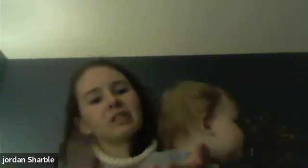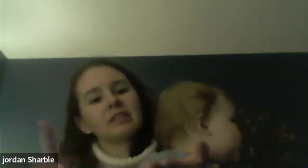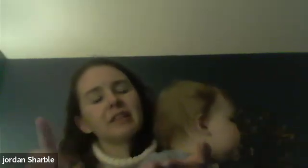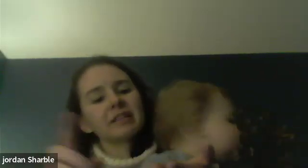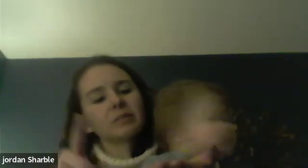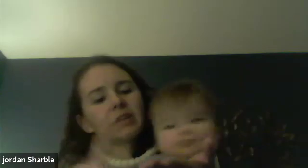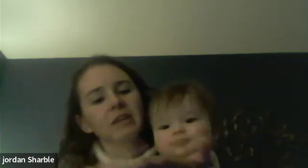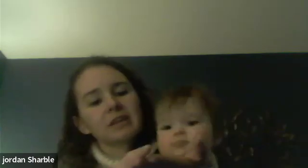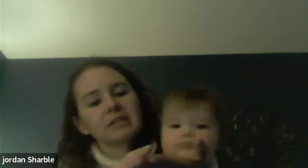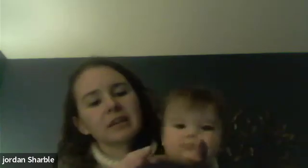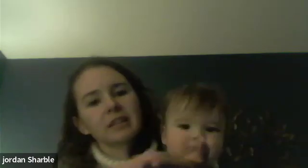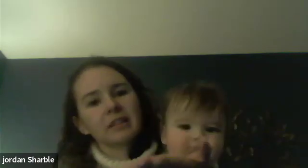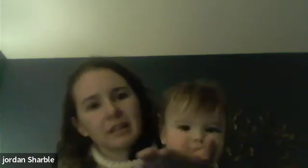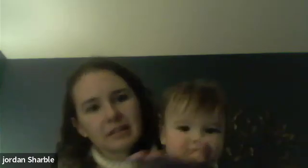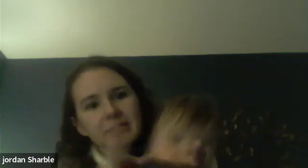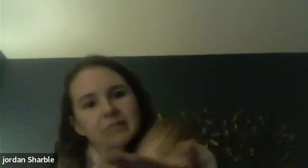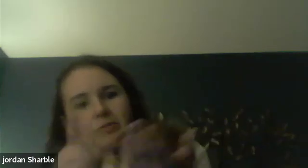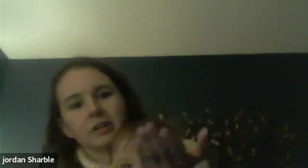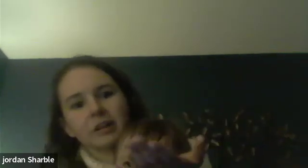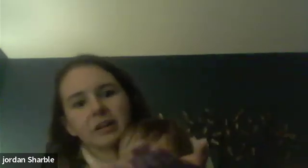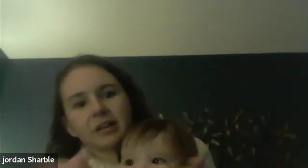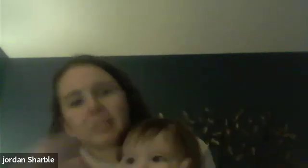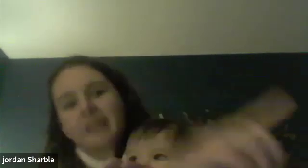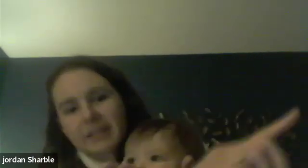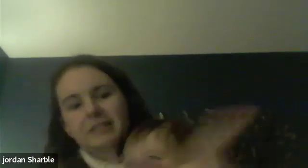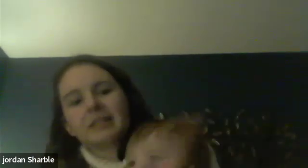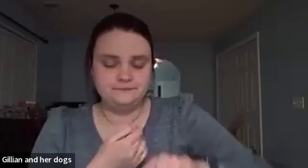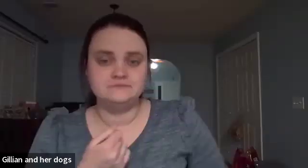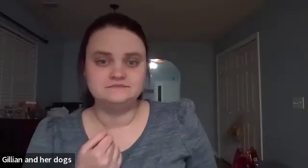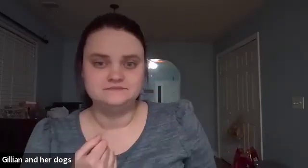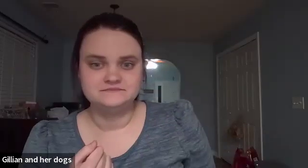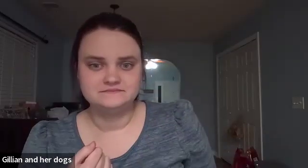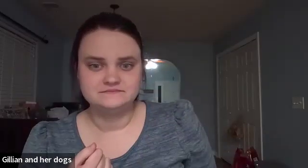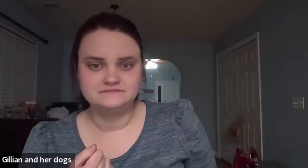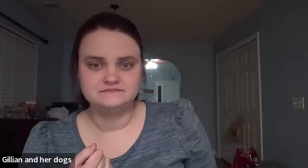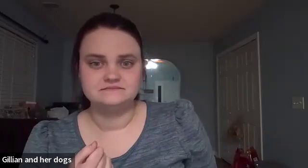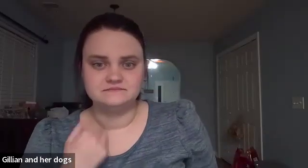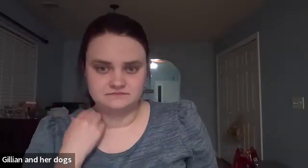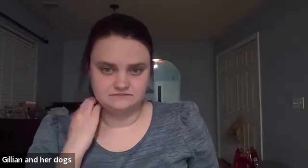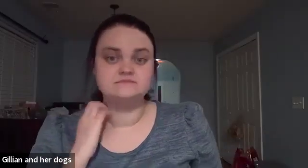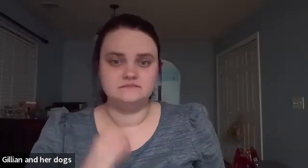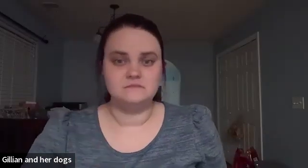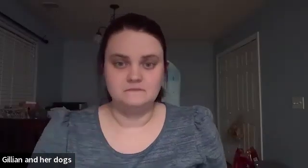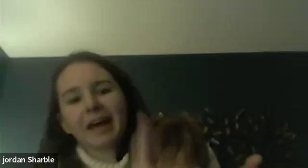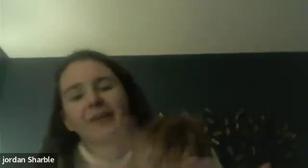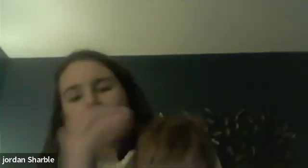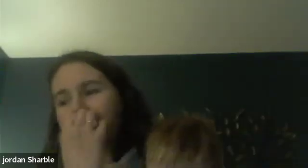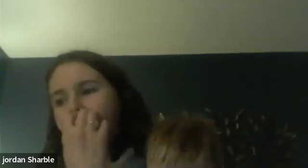say next week is like this or This. this? Mhm. Yeah, so this is easier because I feel like I'm flipping out. But